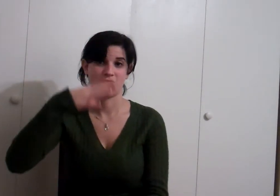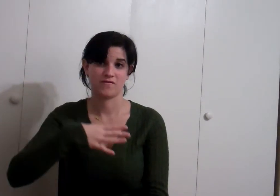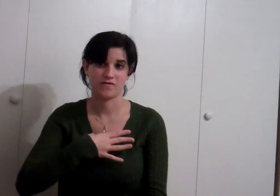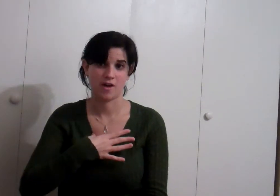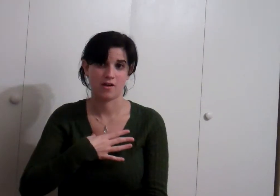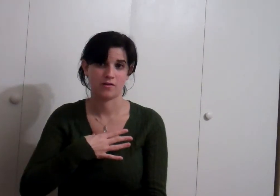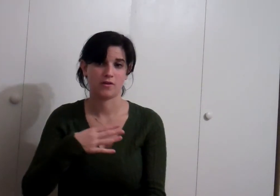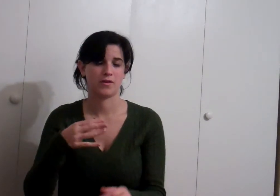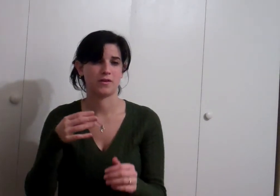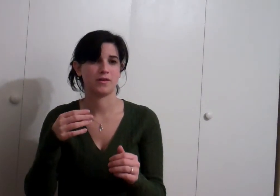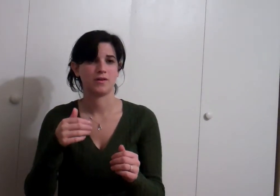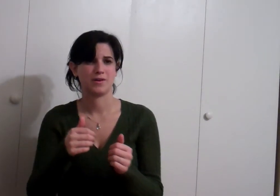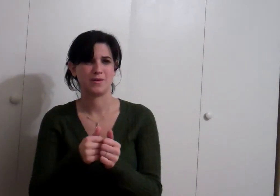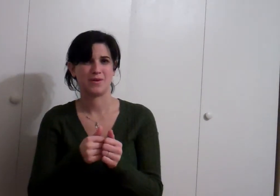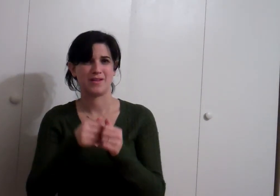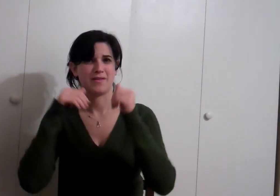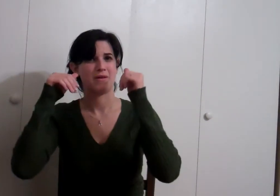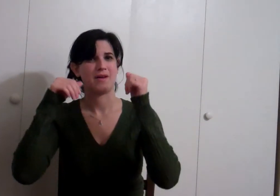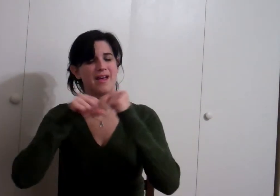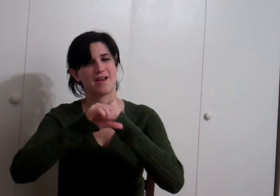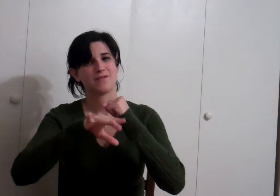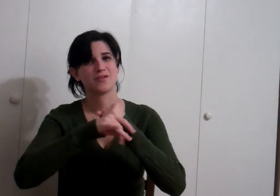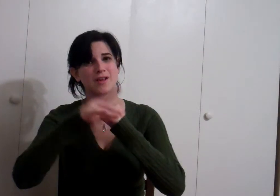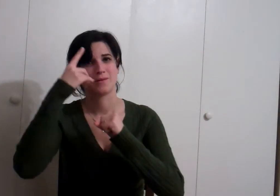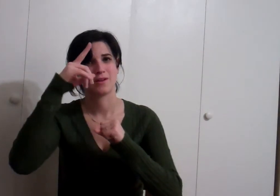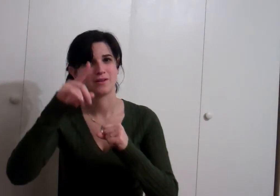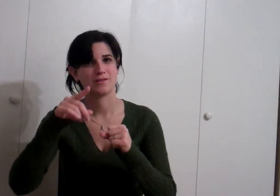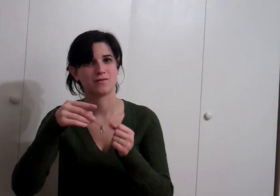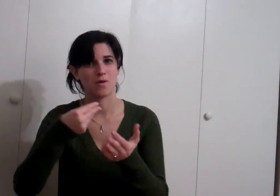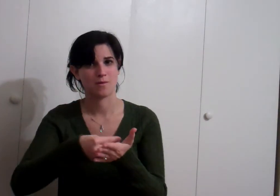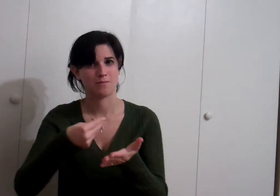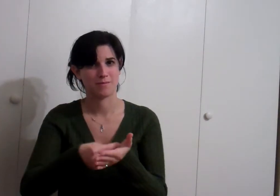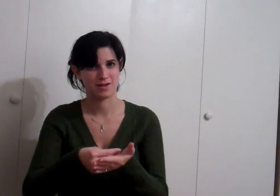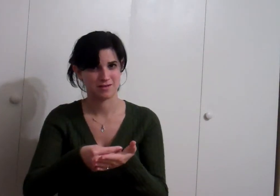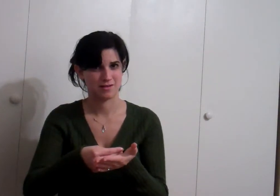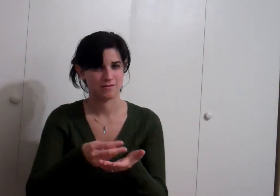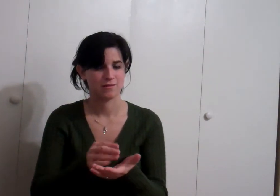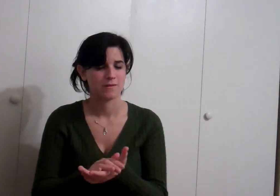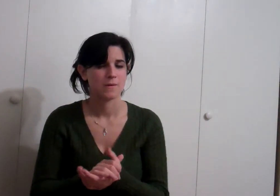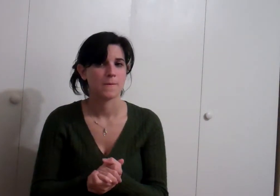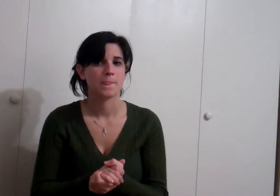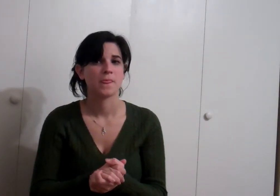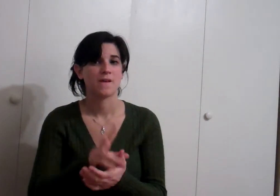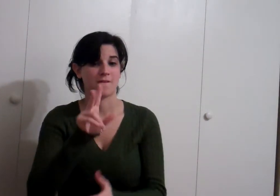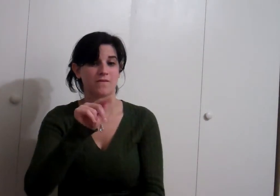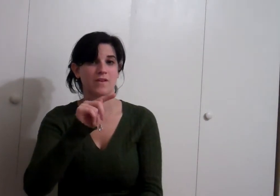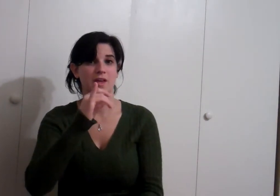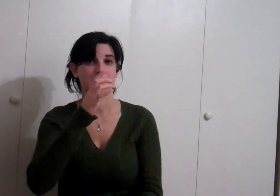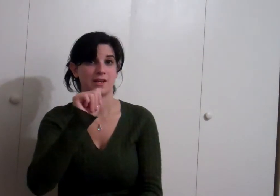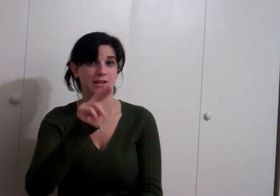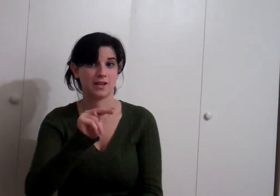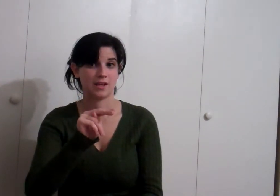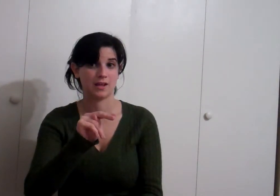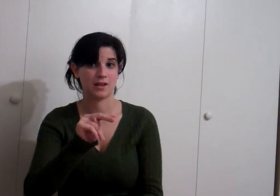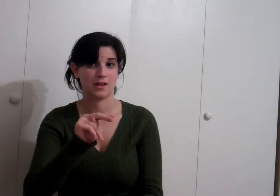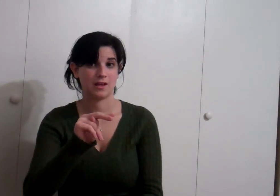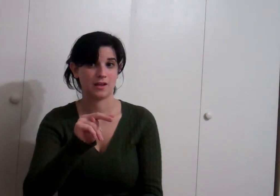commercial ends. This shows a grave lack of respect for the Pope, etc. And the Vatican is examining steps to, quote, guarantee a fair defense